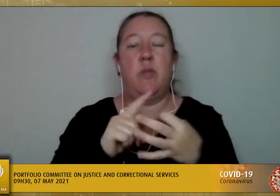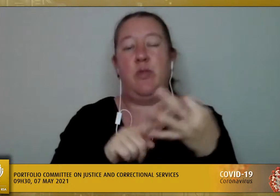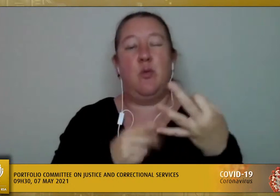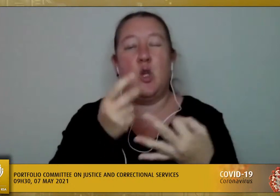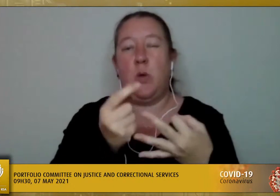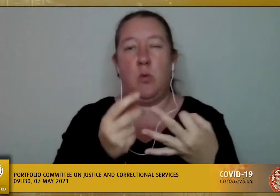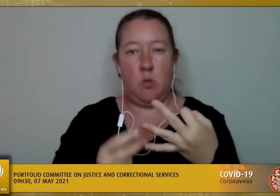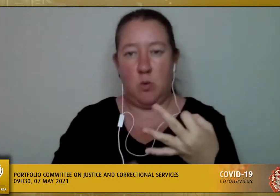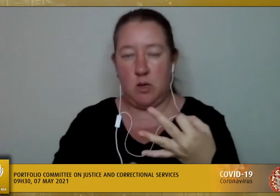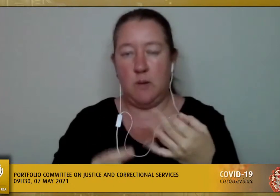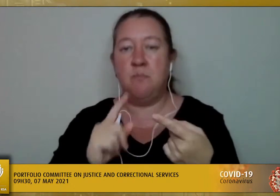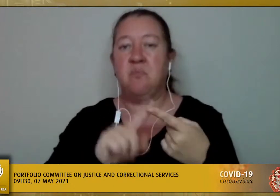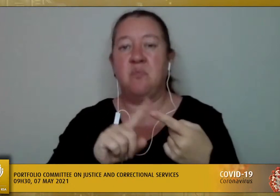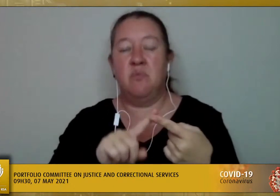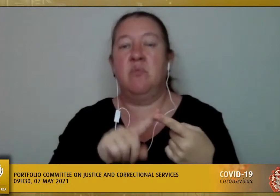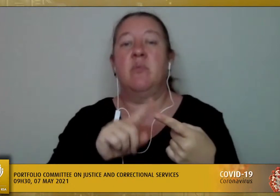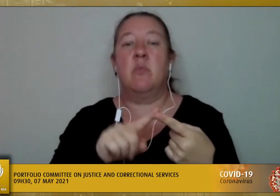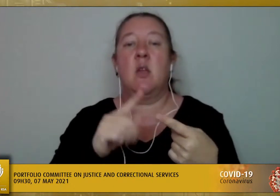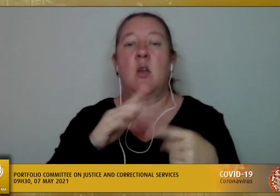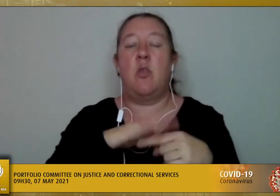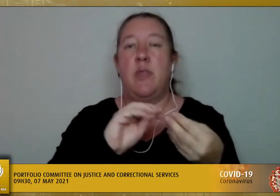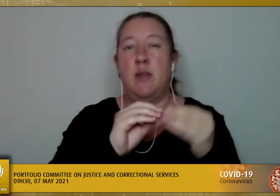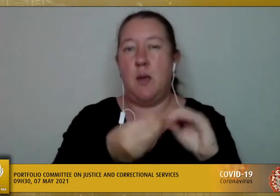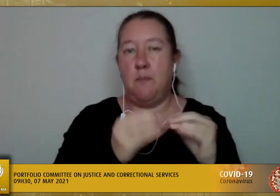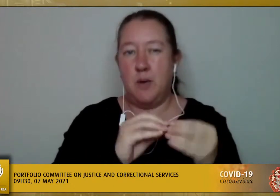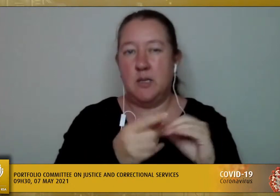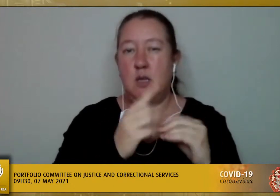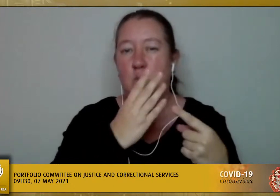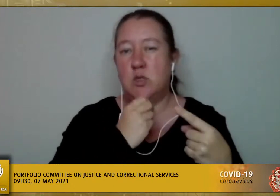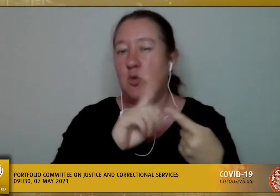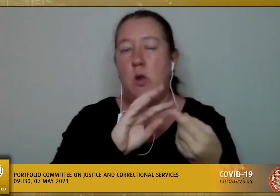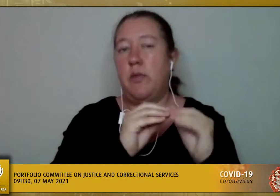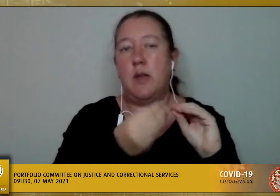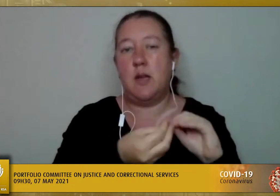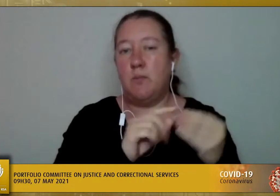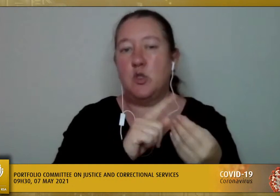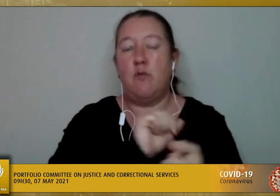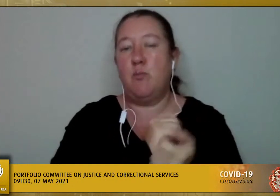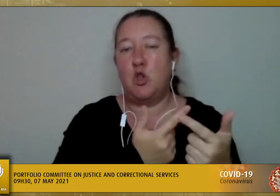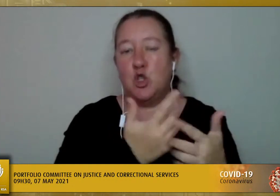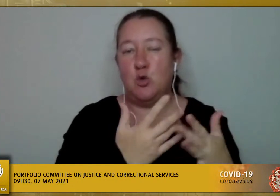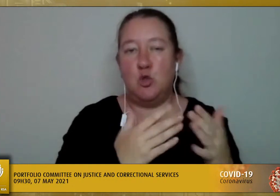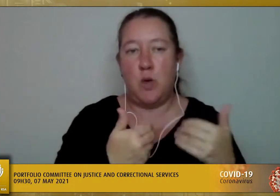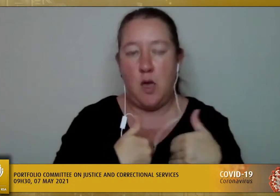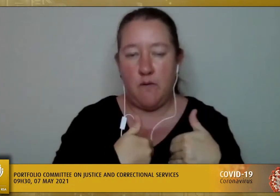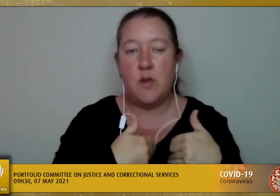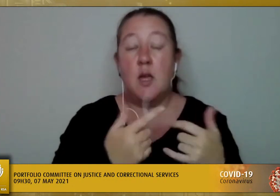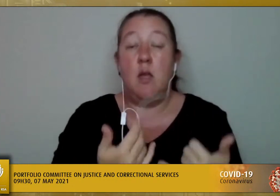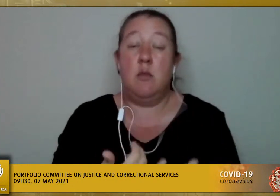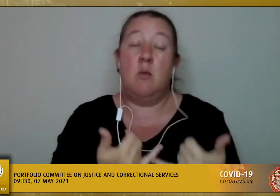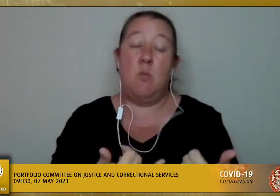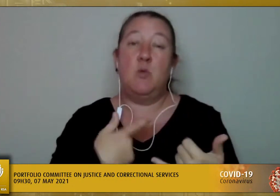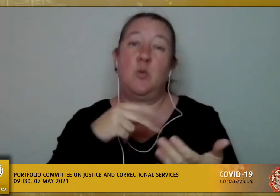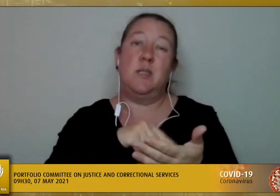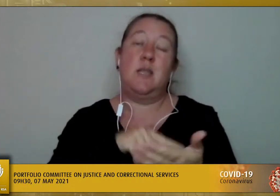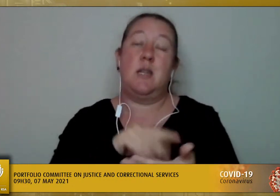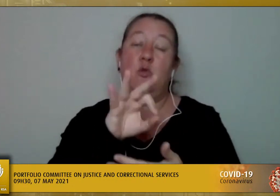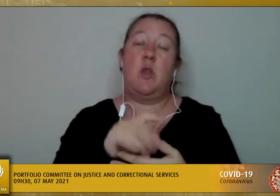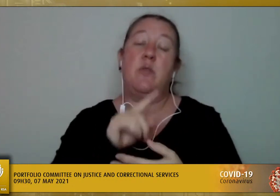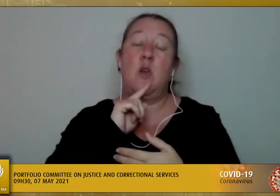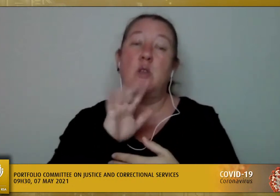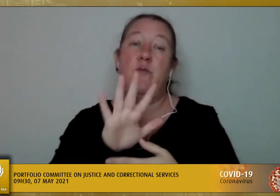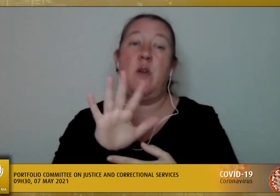issues the first one was just on the numbers that was asked what are the numbers of prosecutors that we had at the moment we stand at